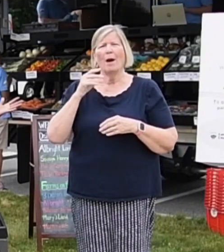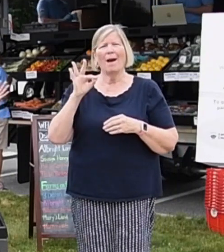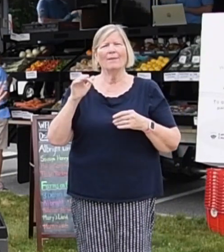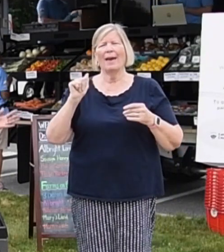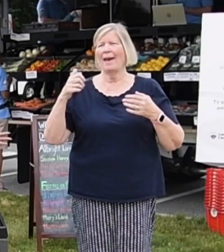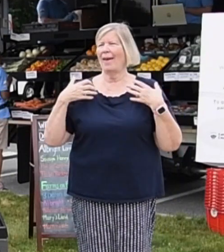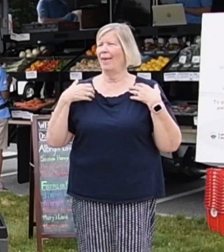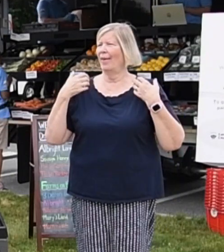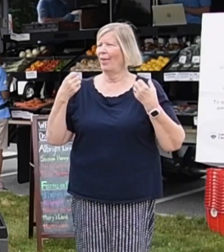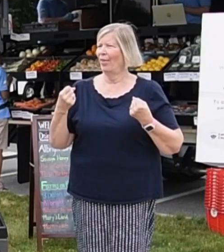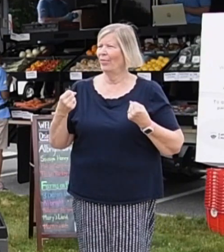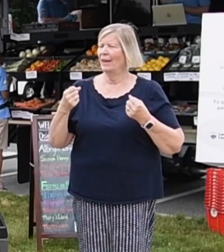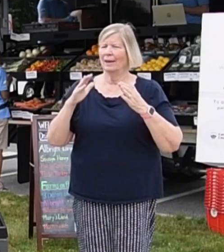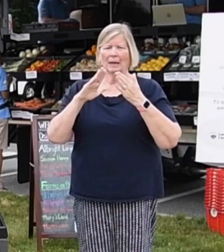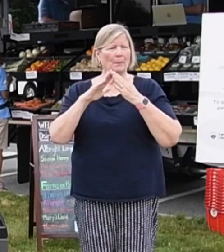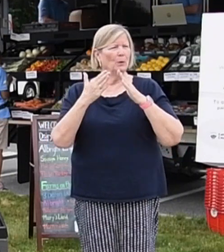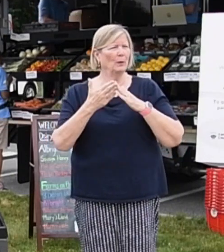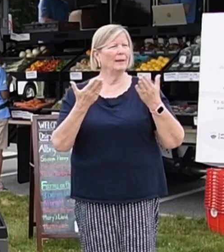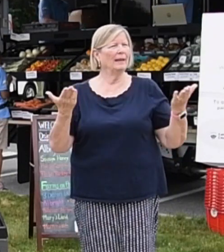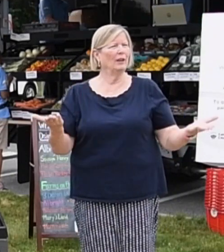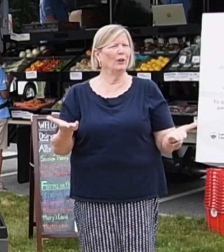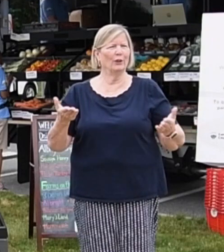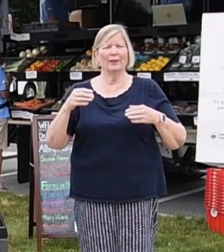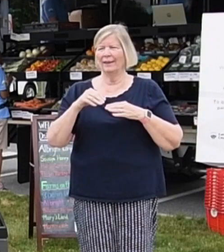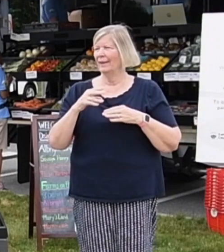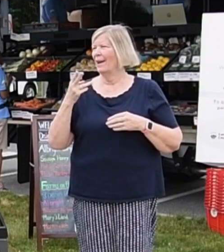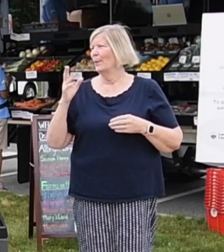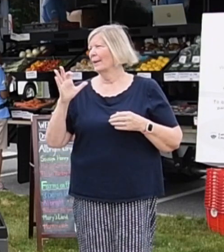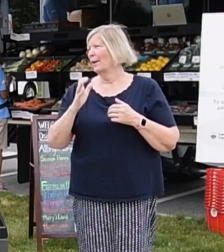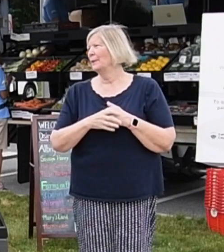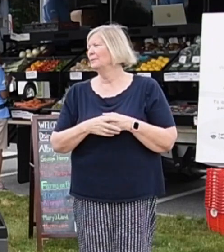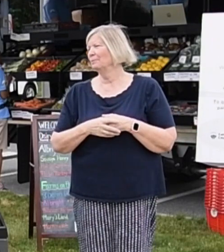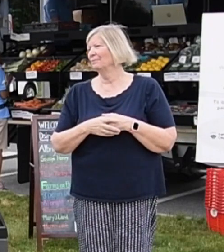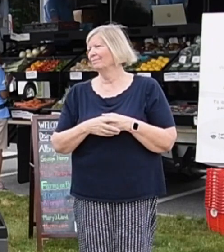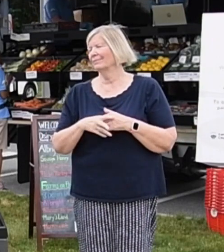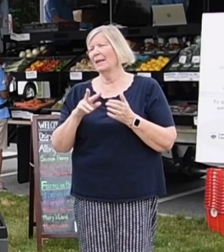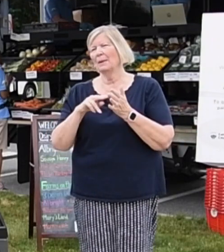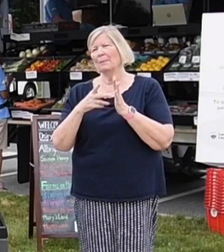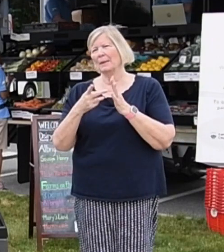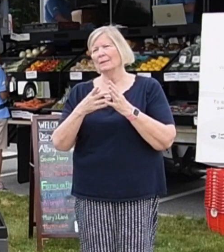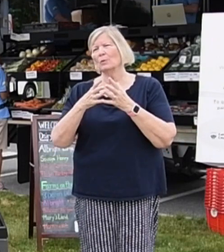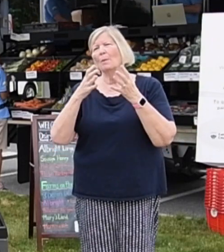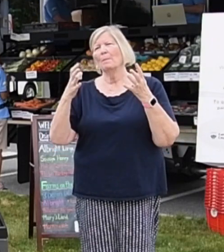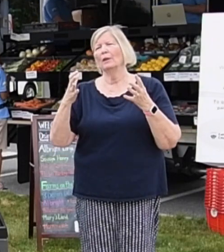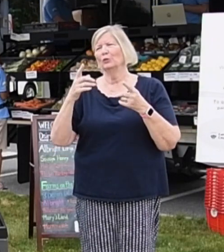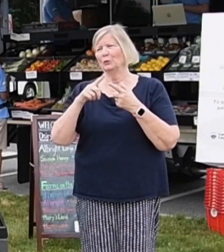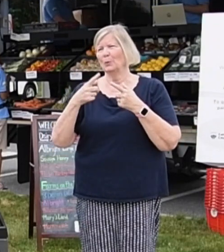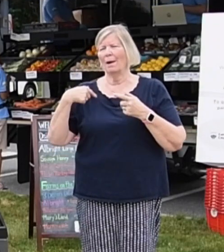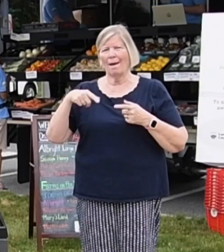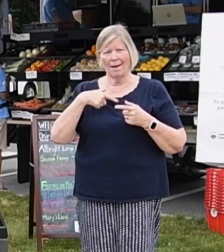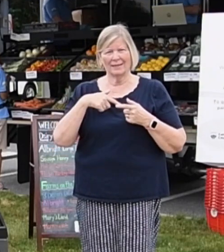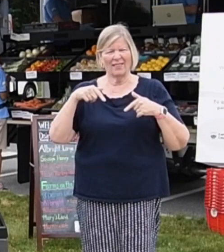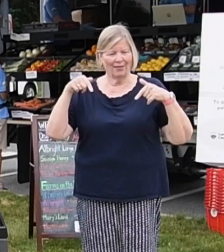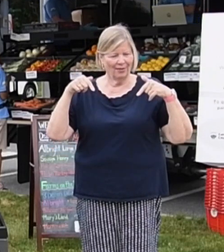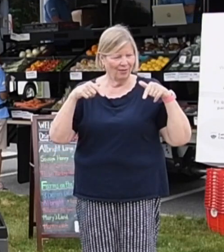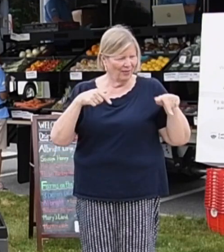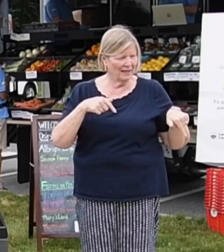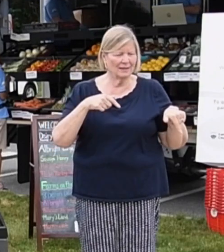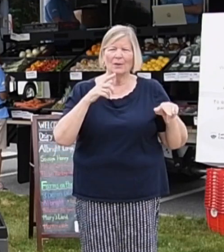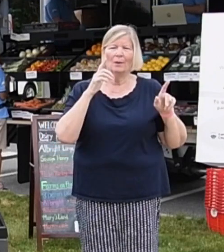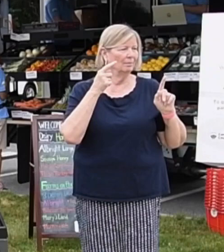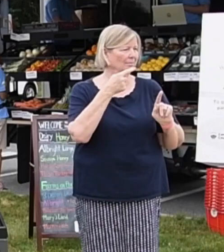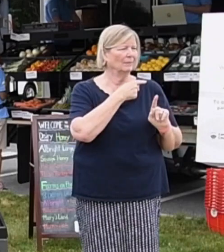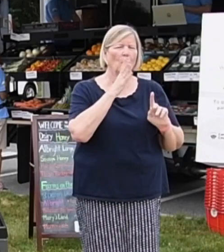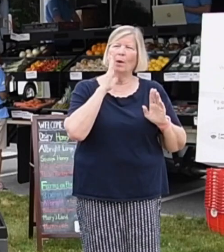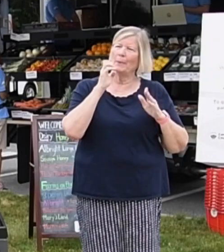health community here in Howard County, it means so much to us that this will be accessible